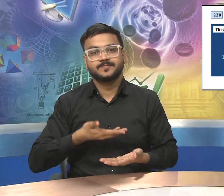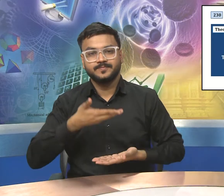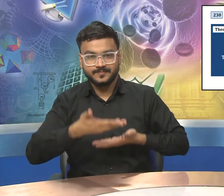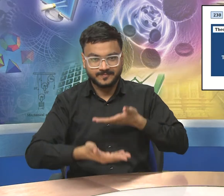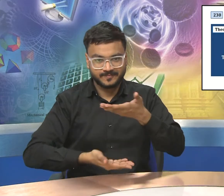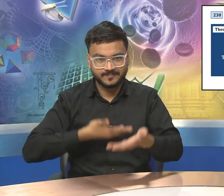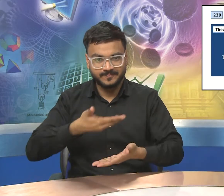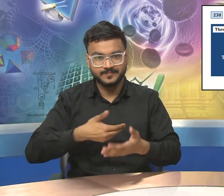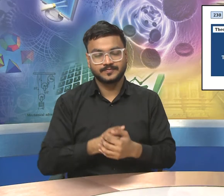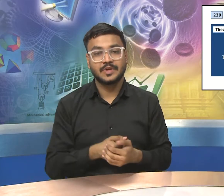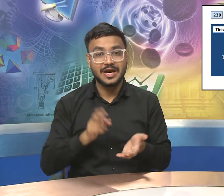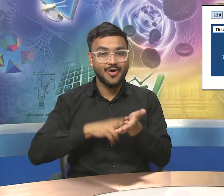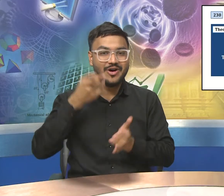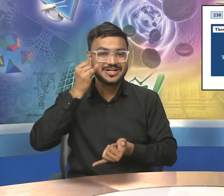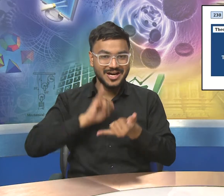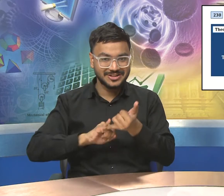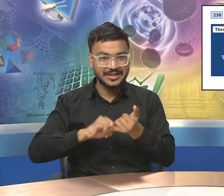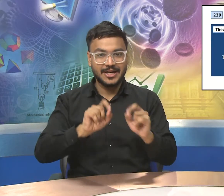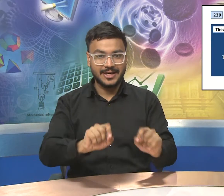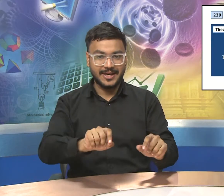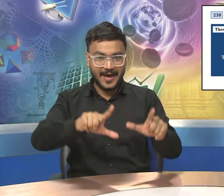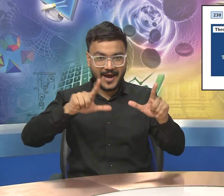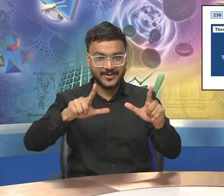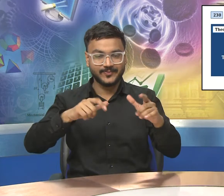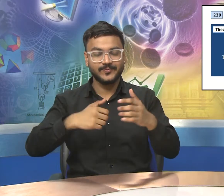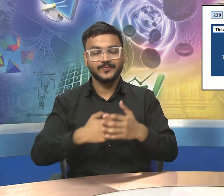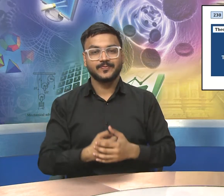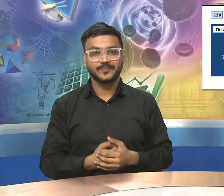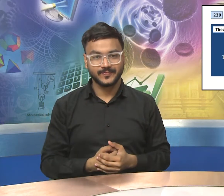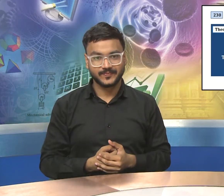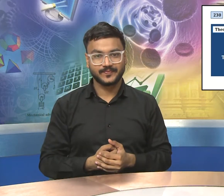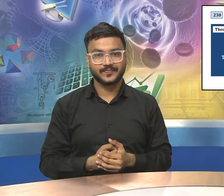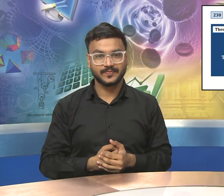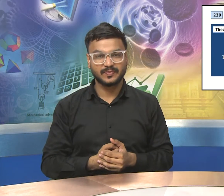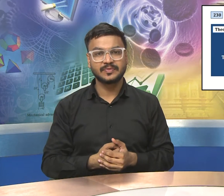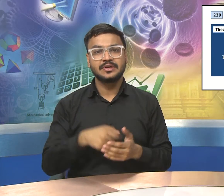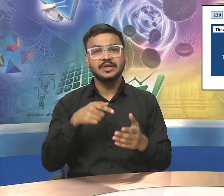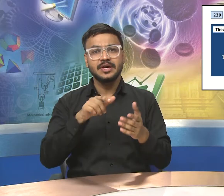Welcome to NIOS live classes.